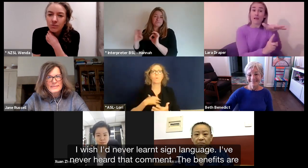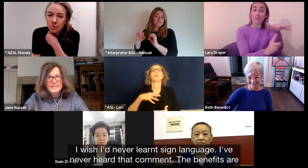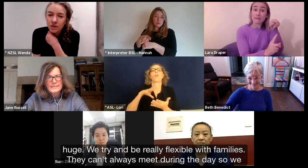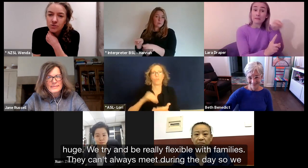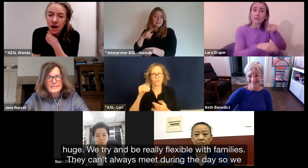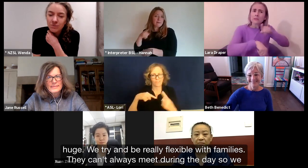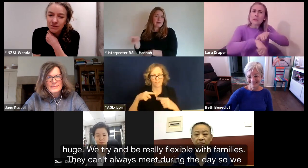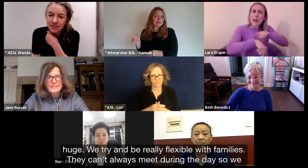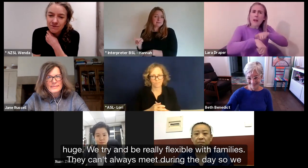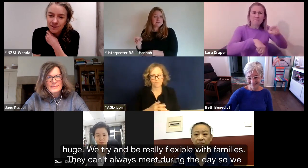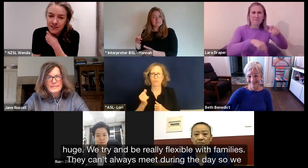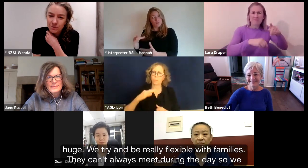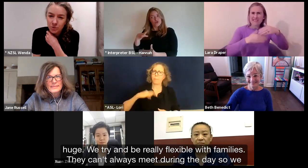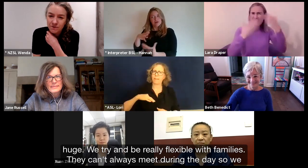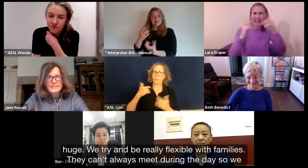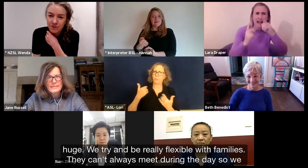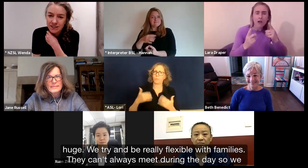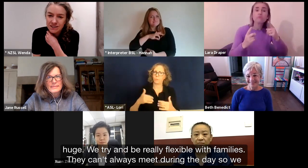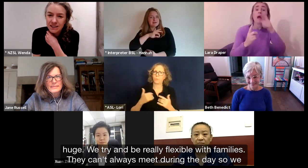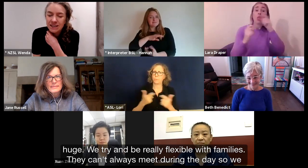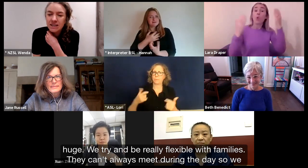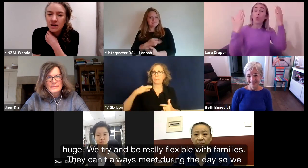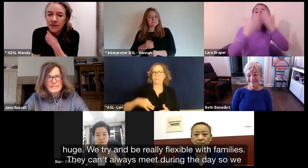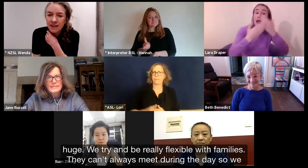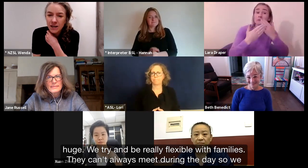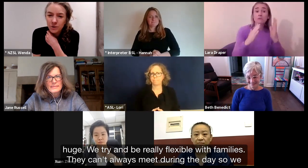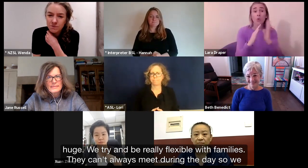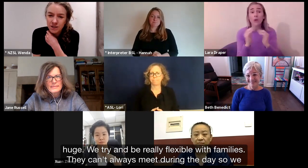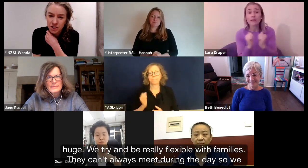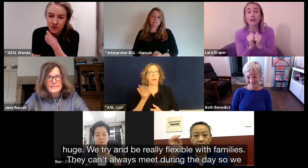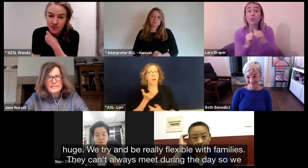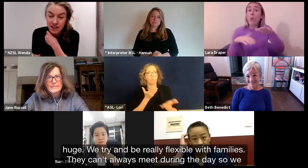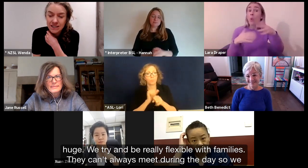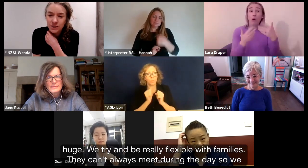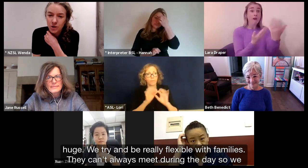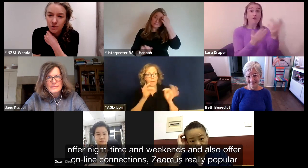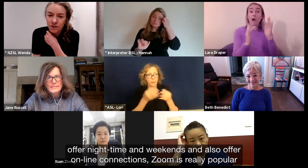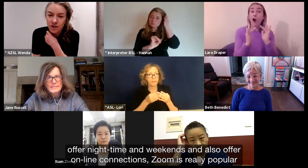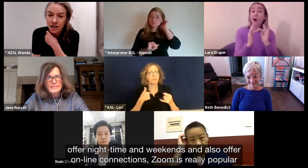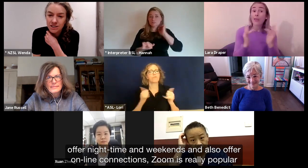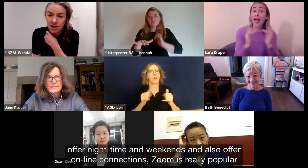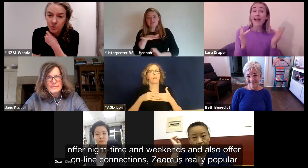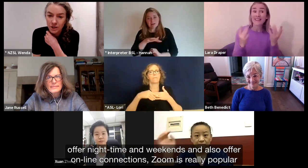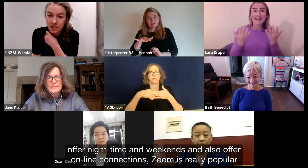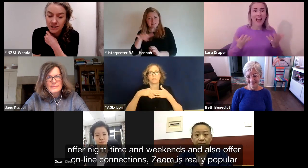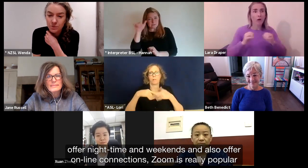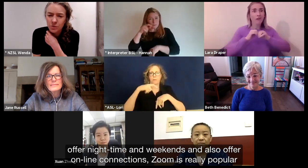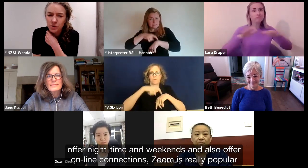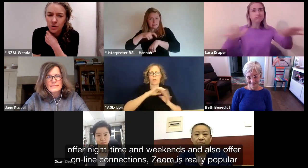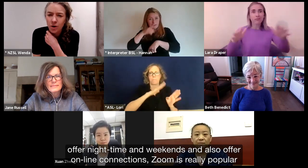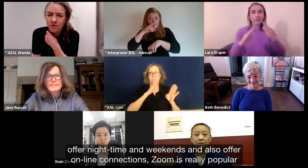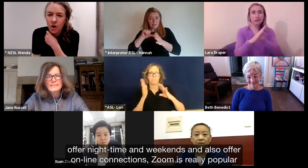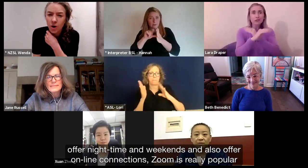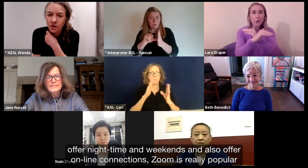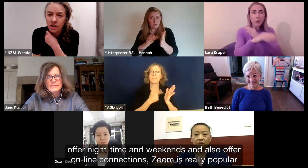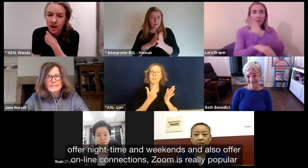We try and be really flexible with families. They can't always meet during the day, so we offer night time and weekends. We